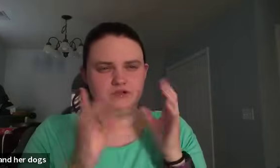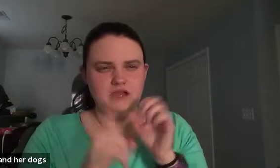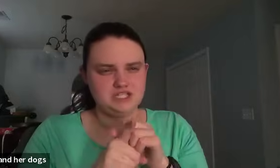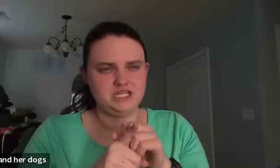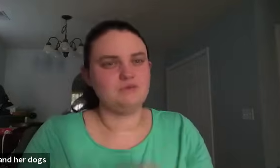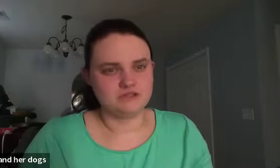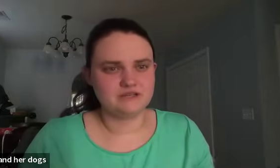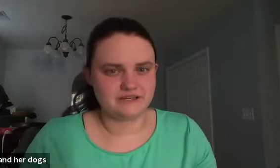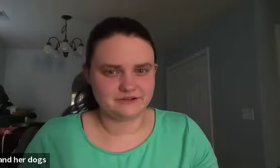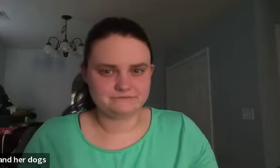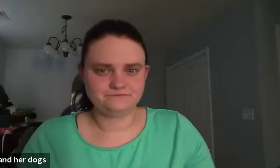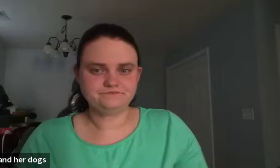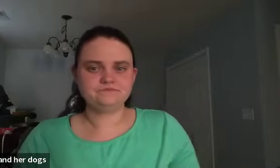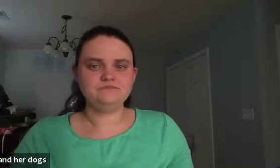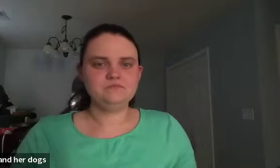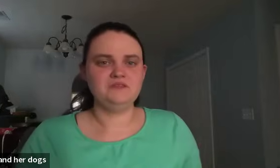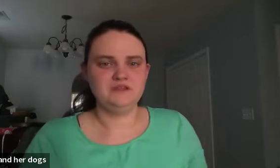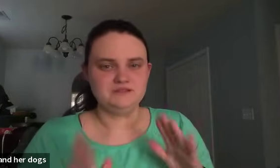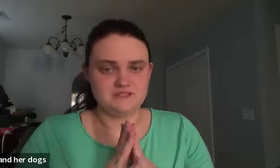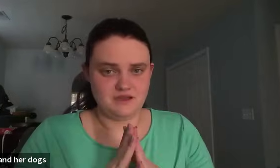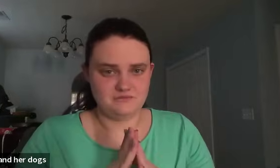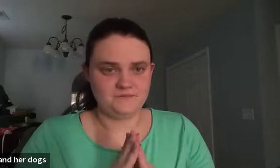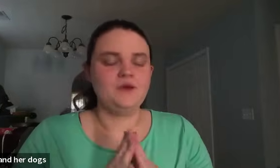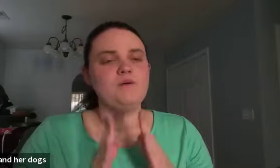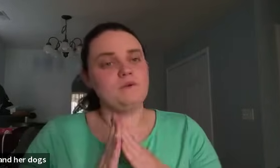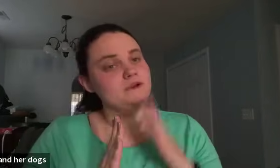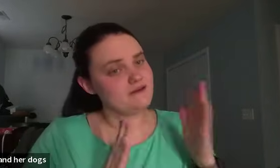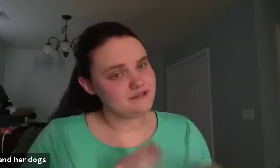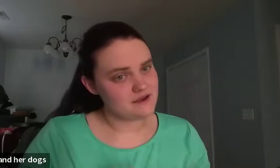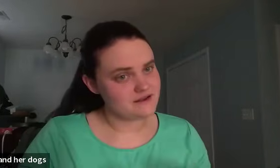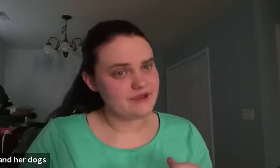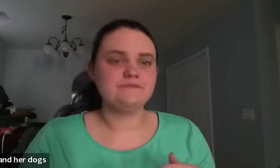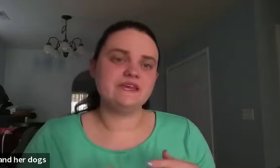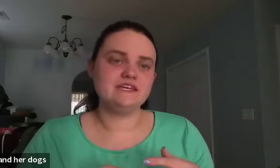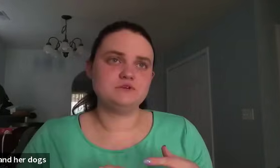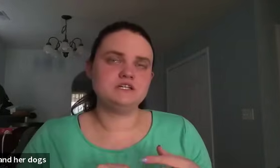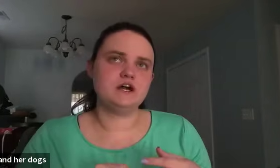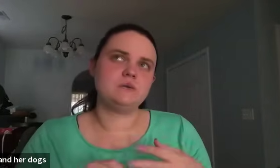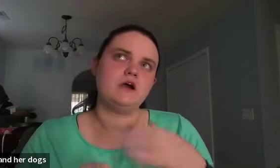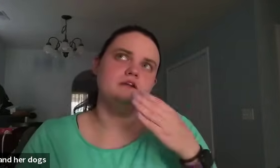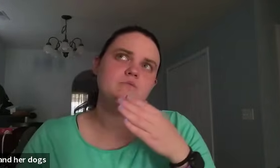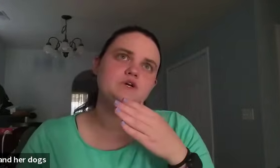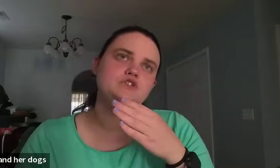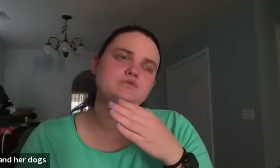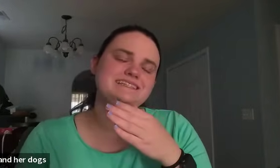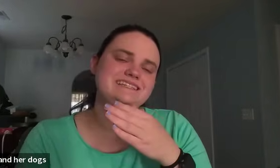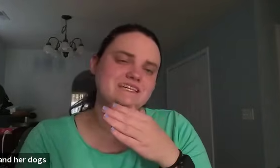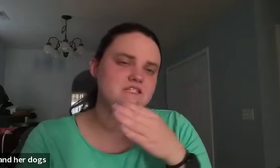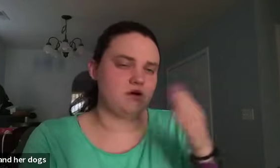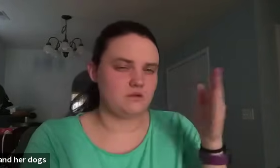you're catching it more, sort of deal. So, what we're now going to talk about is we're going to talk about our numbers 26 all the way